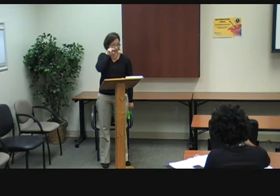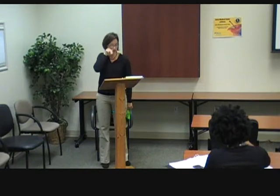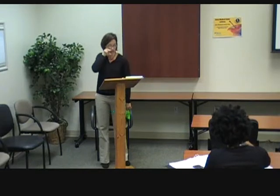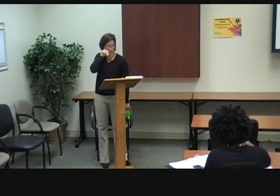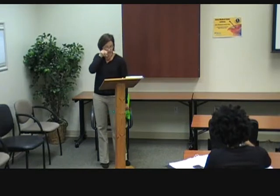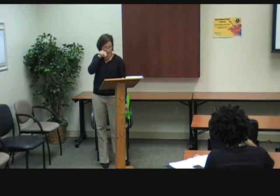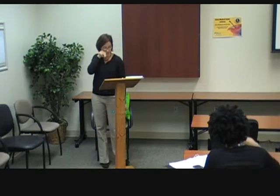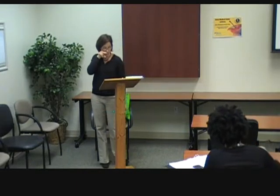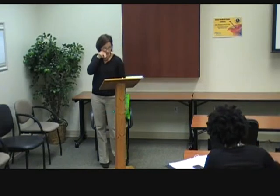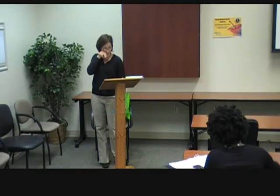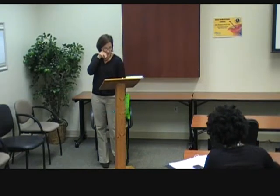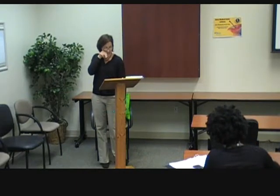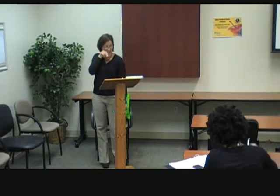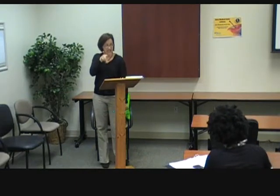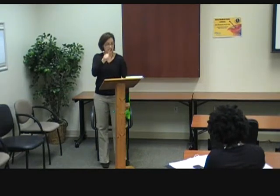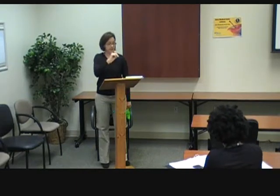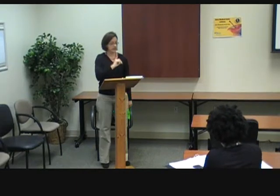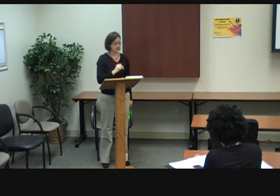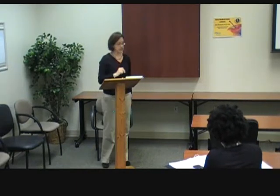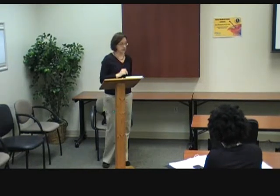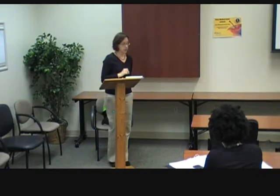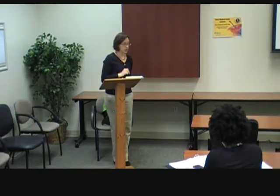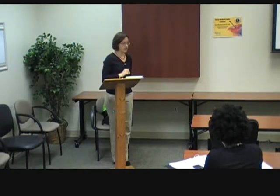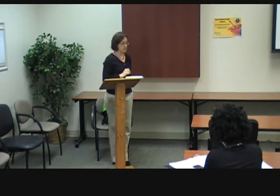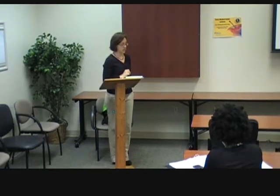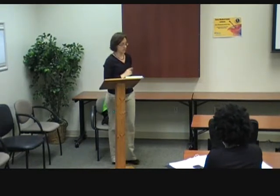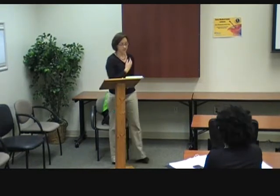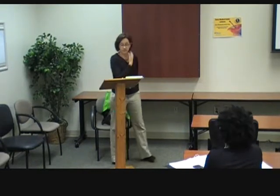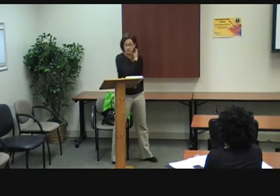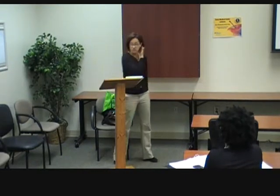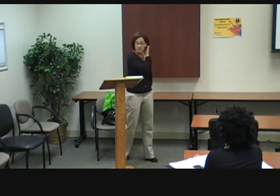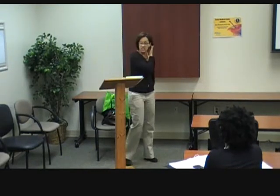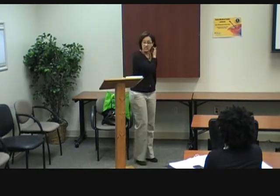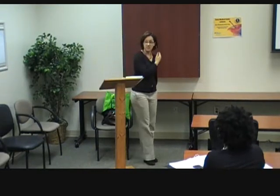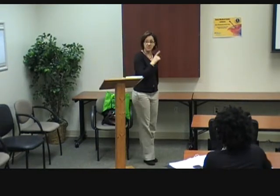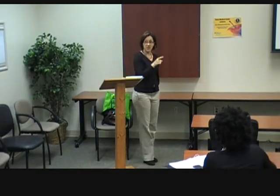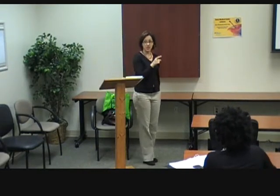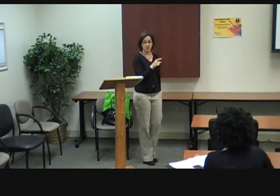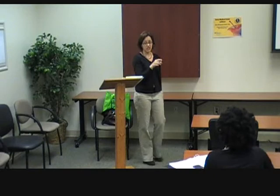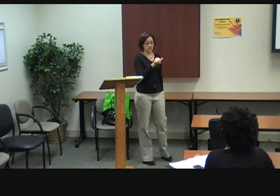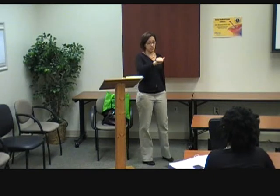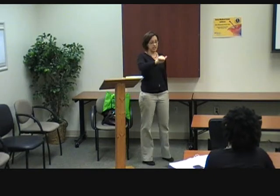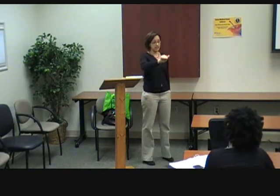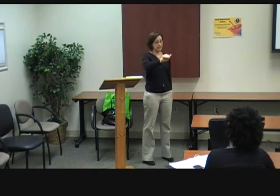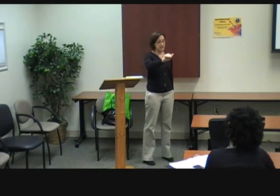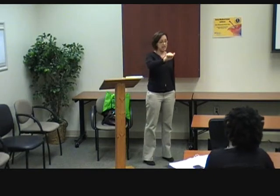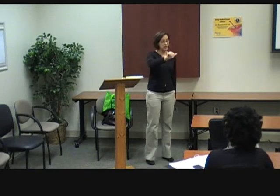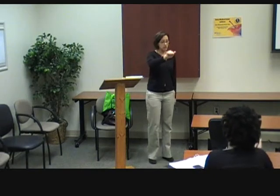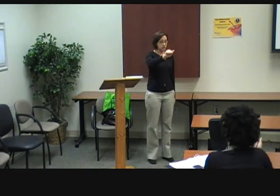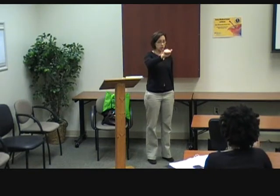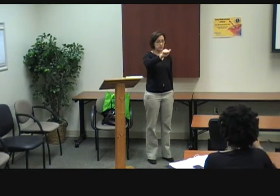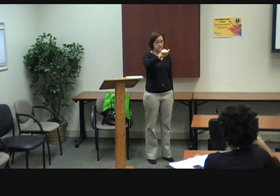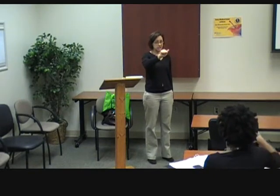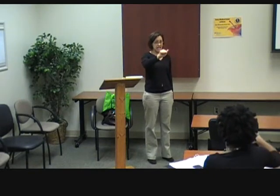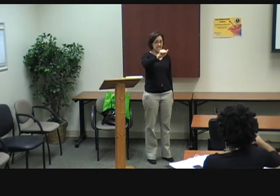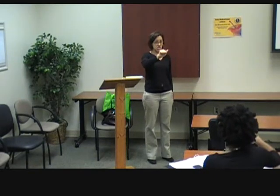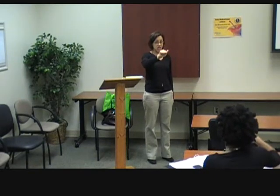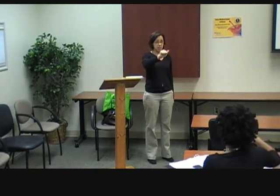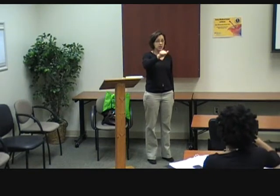duck. Any. This is an important sign. Very directional. It is a closed, it's an A shape,